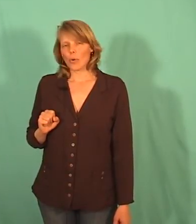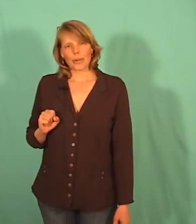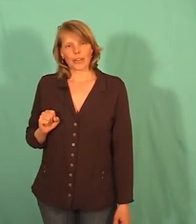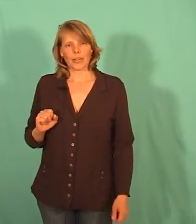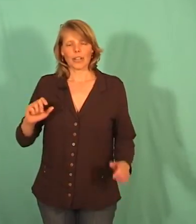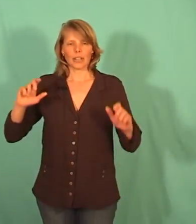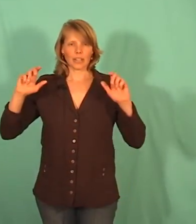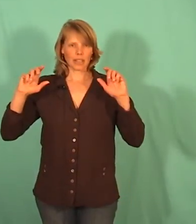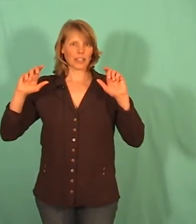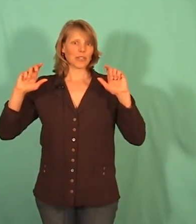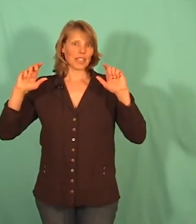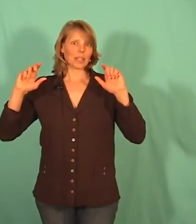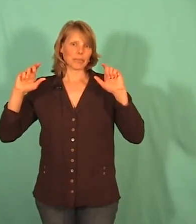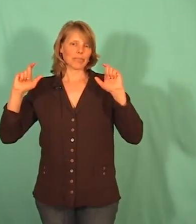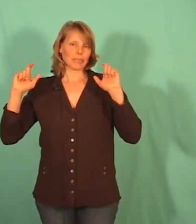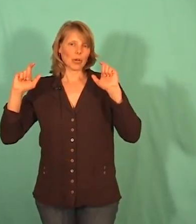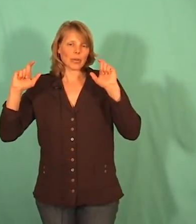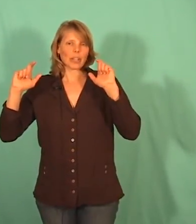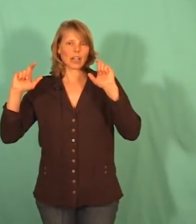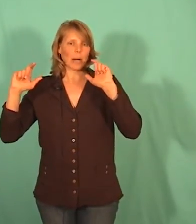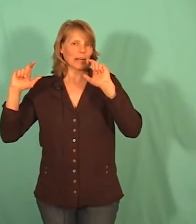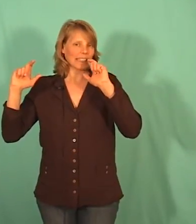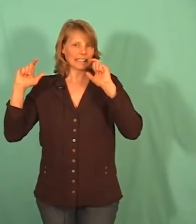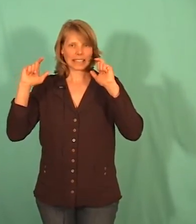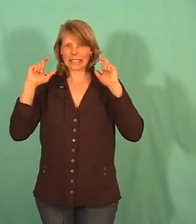Corn, like you're eating a corn on the cob.